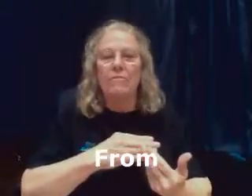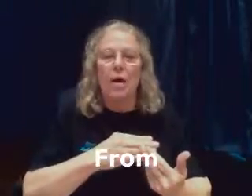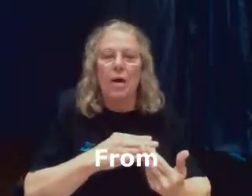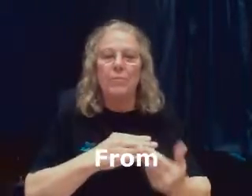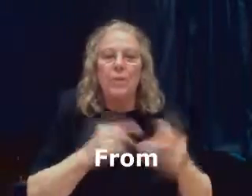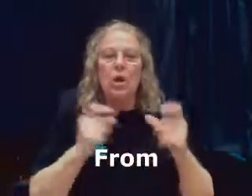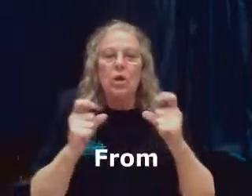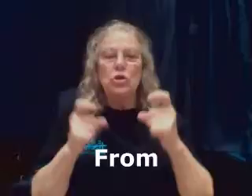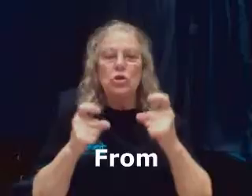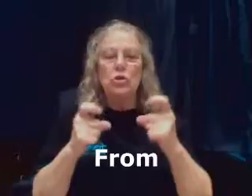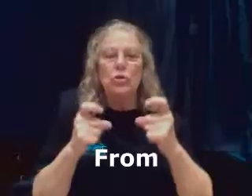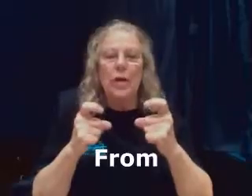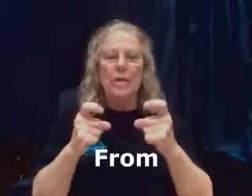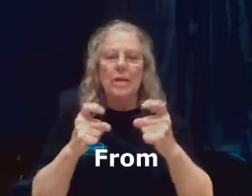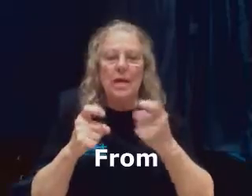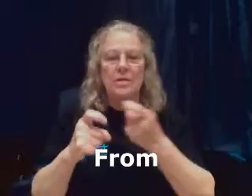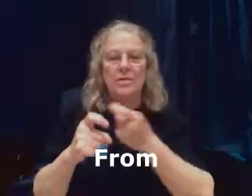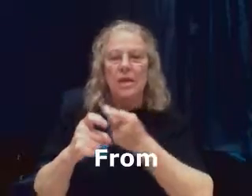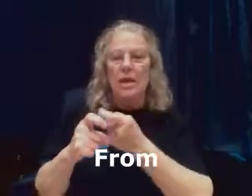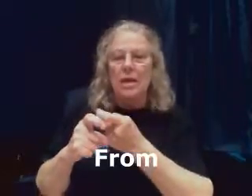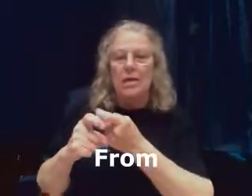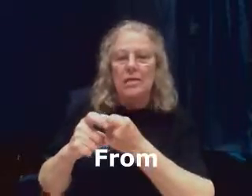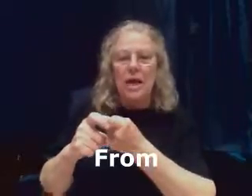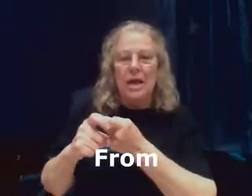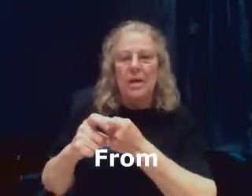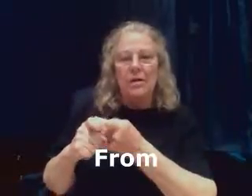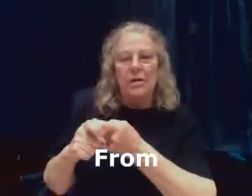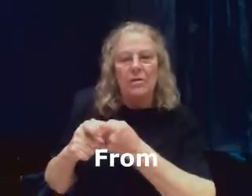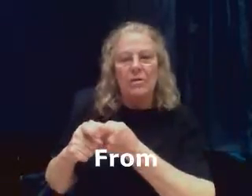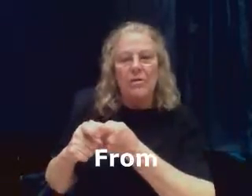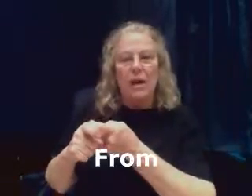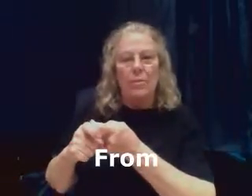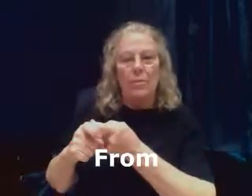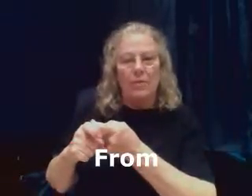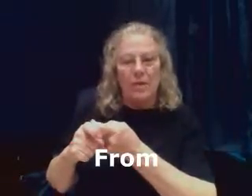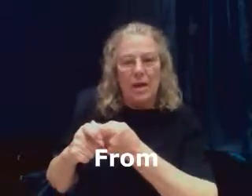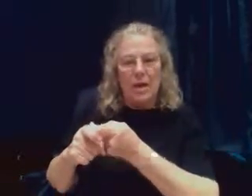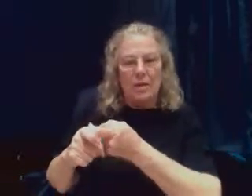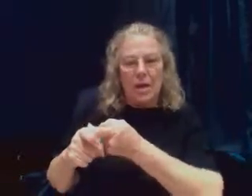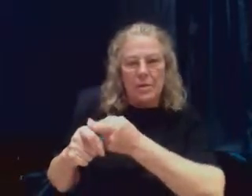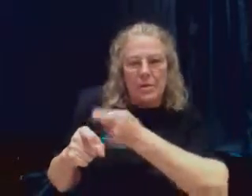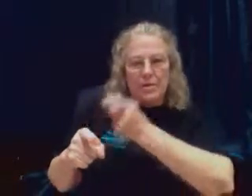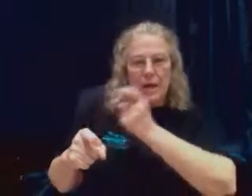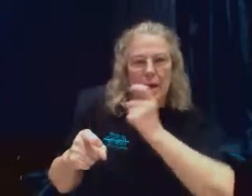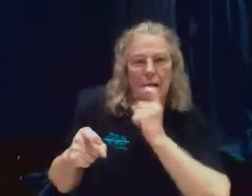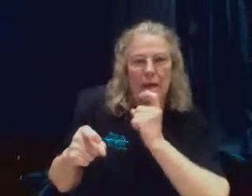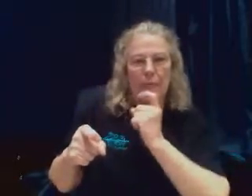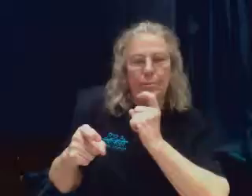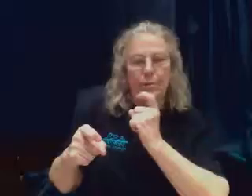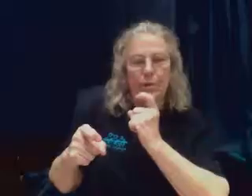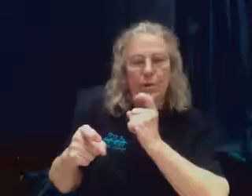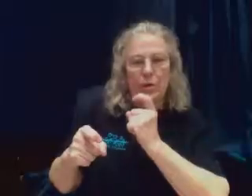From. 2X hands. Take it from the non-dominant side and pull it